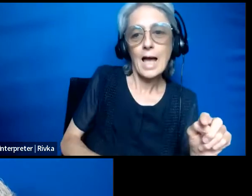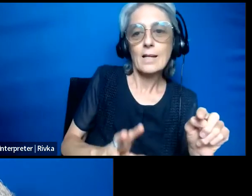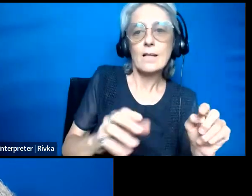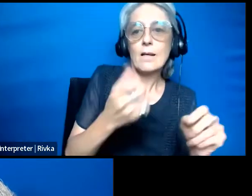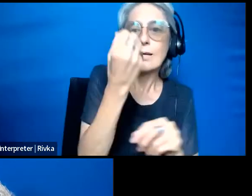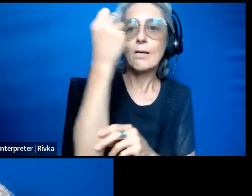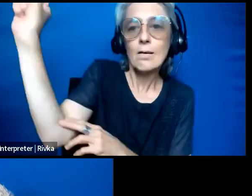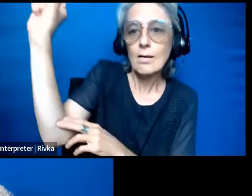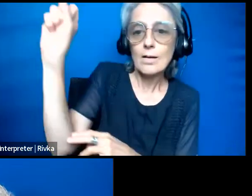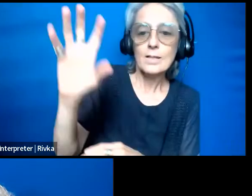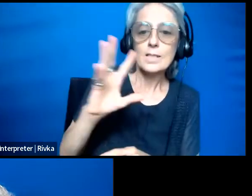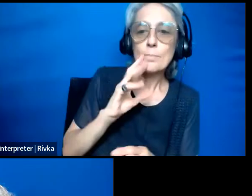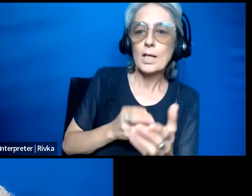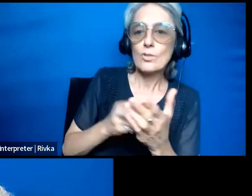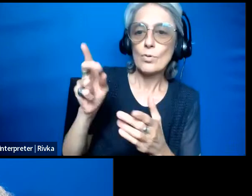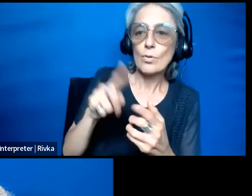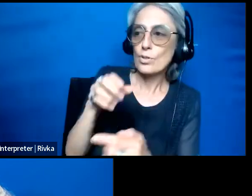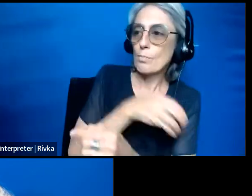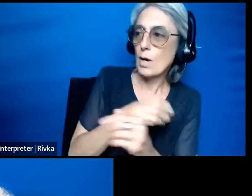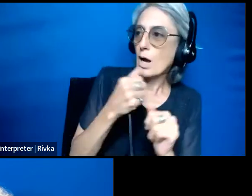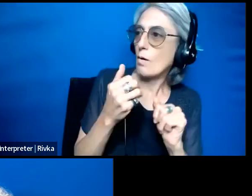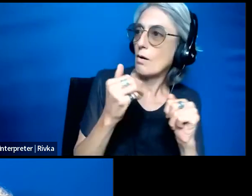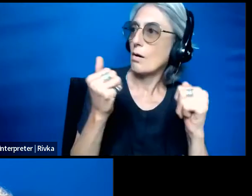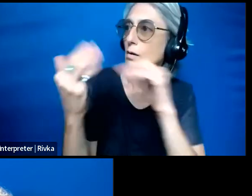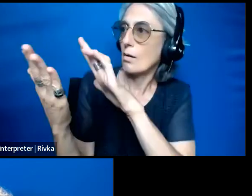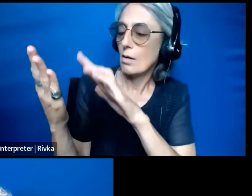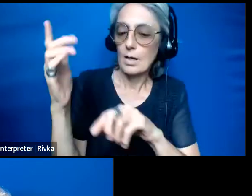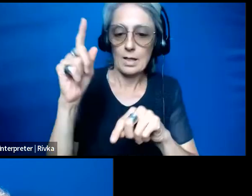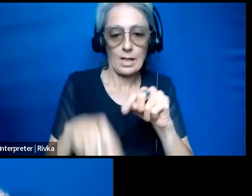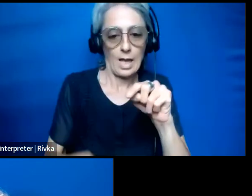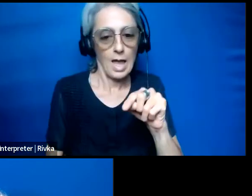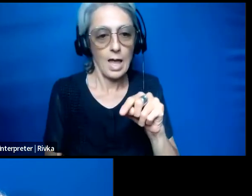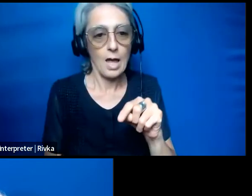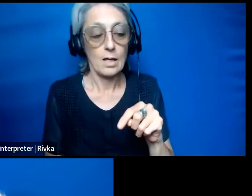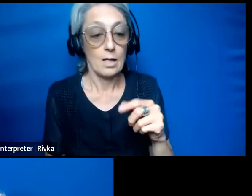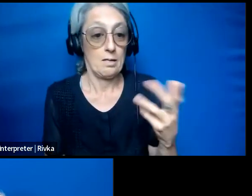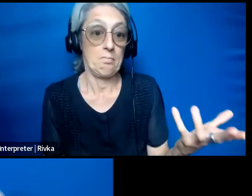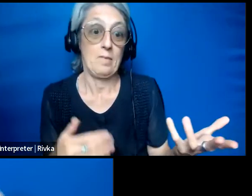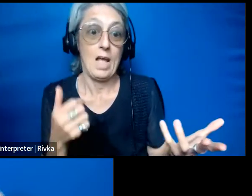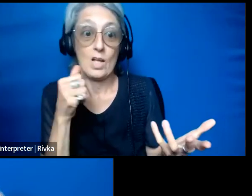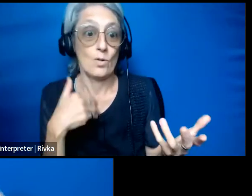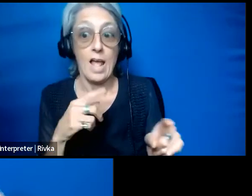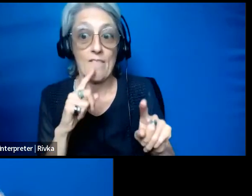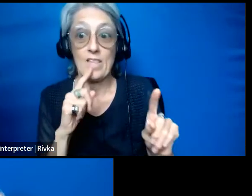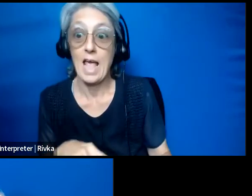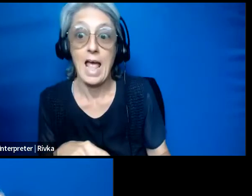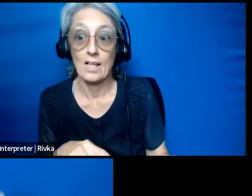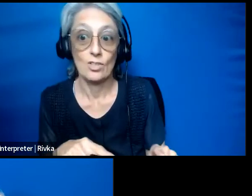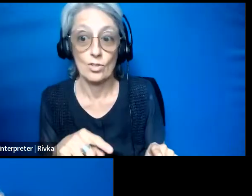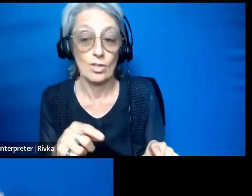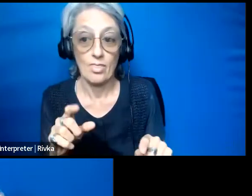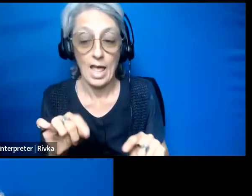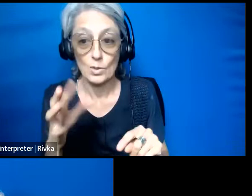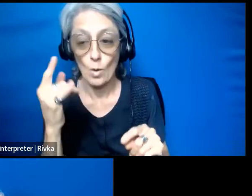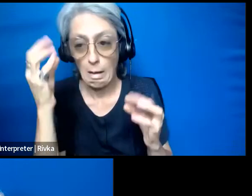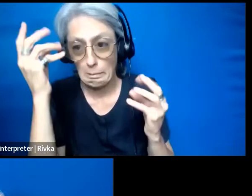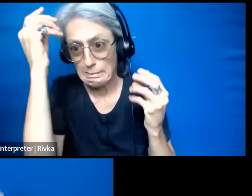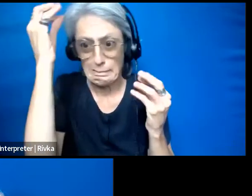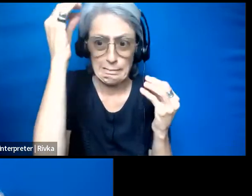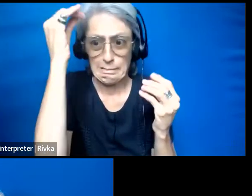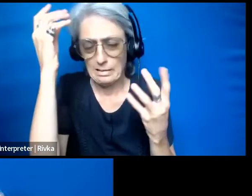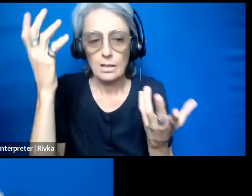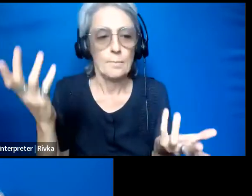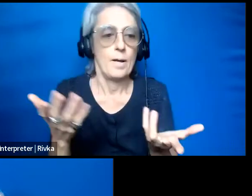we gain, and I don't know, I don't have the answer to this. I mean, that's why I was tearing my hair out. But I think we need